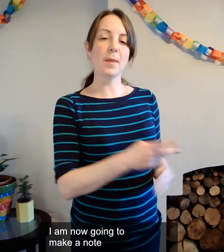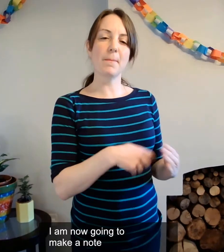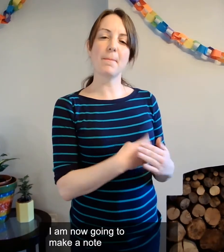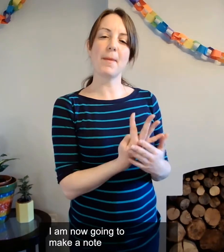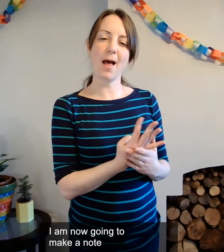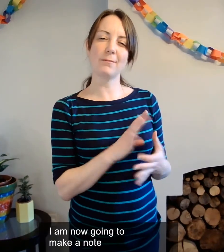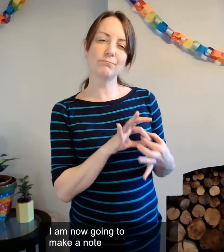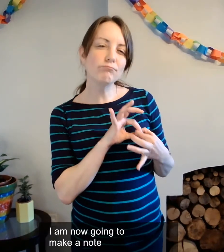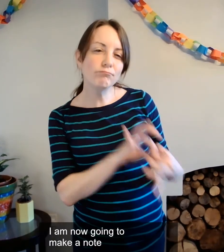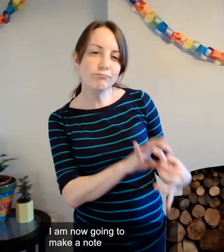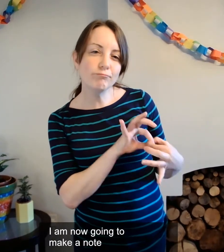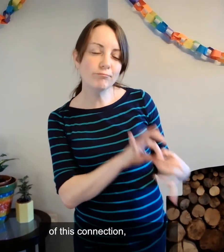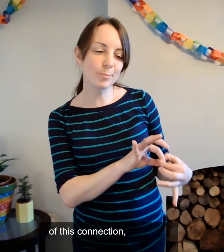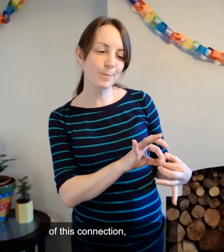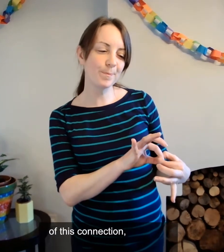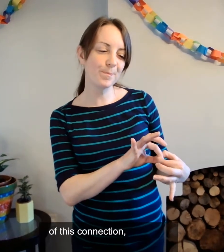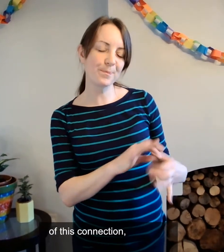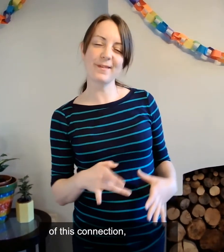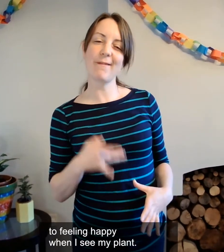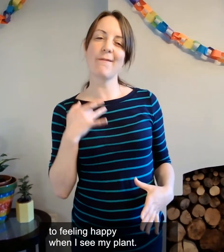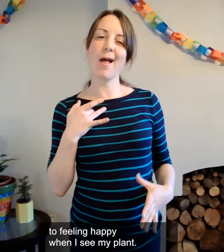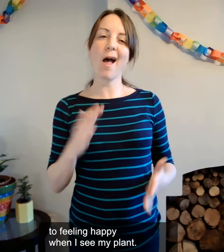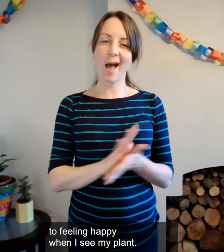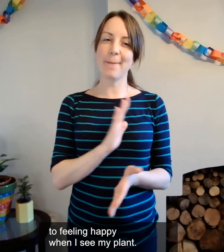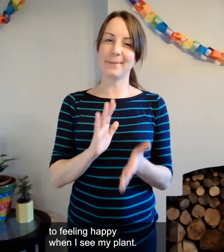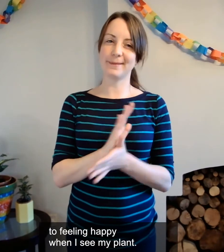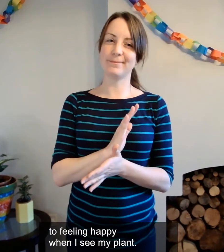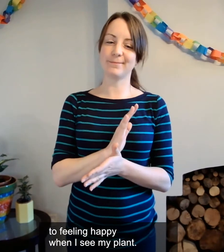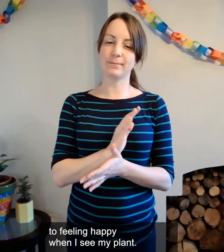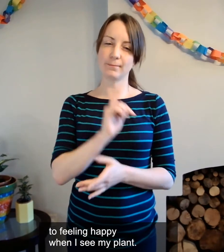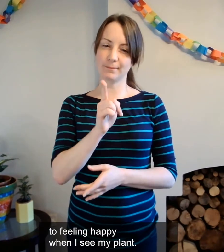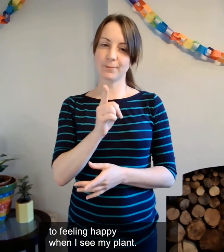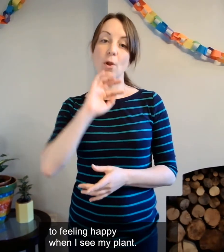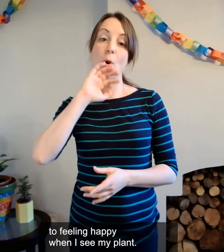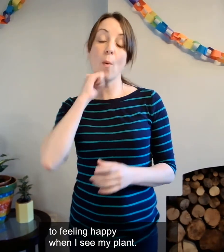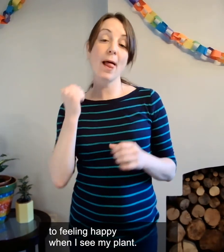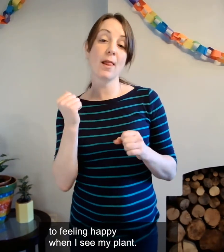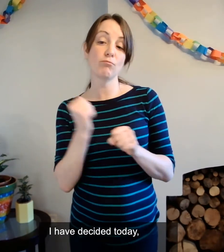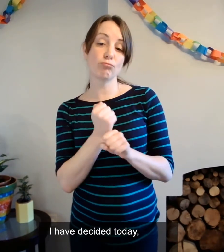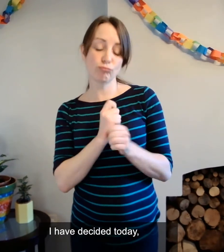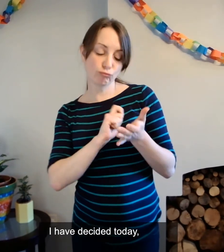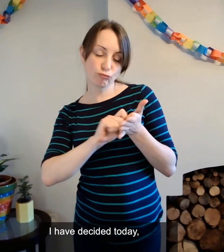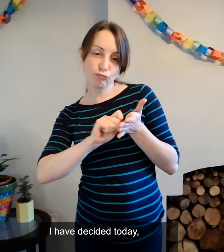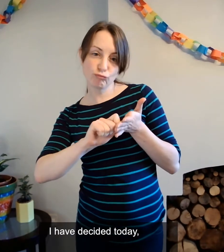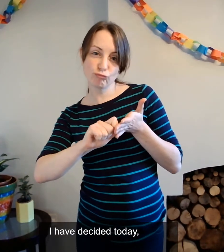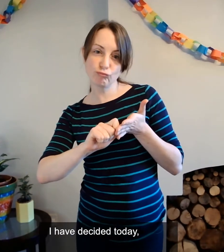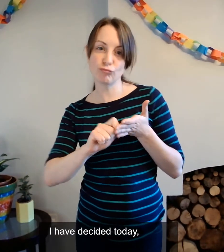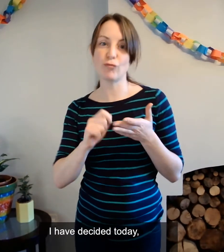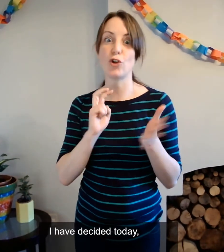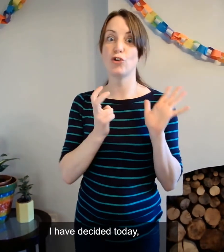I'm now going to make a note of this connection to feeling happy when I see my plant. I have decided today I'm